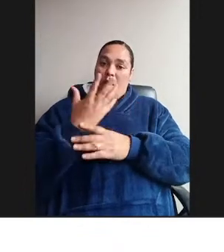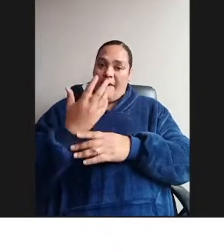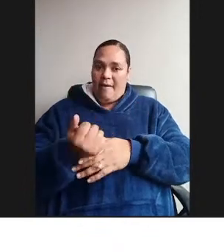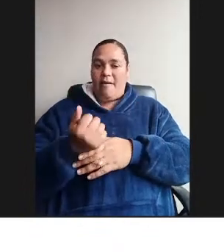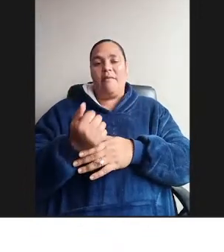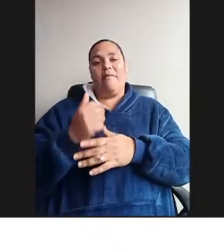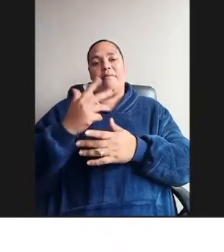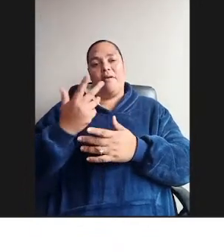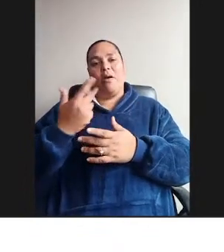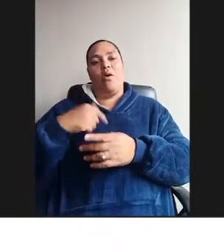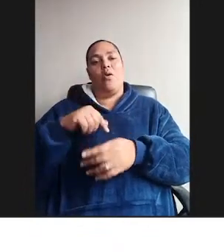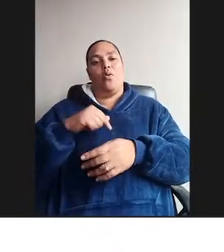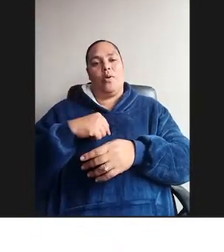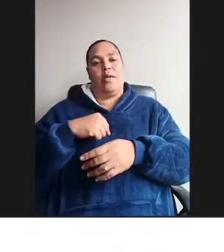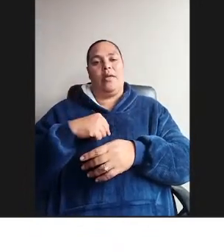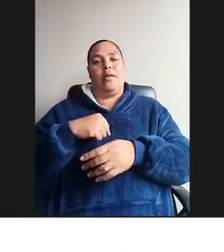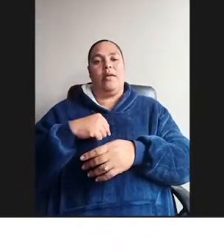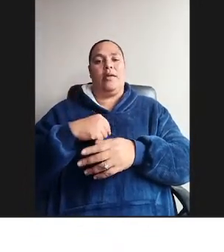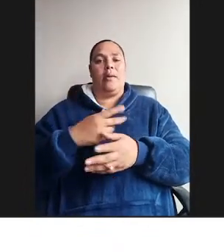we get